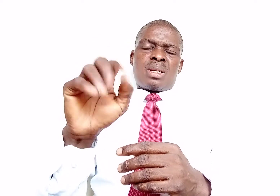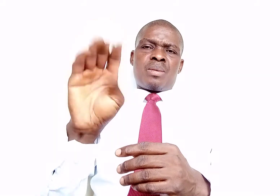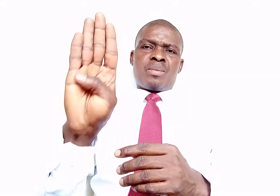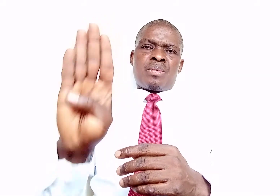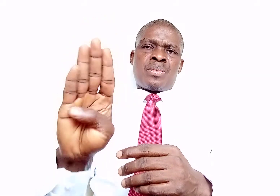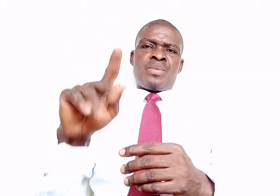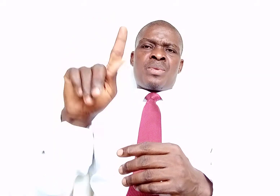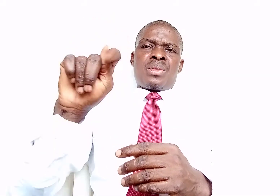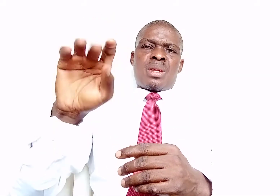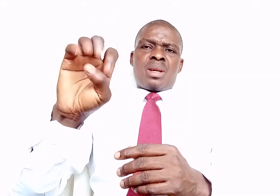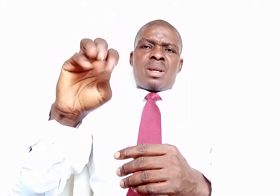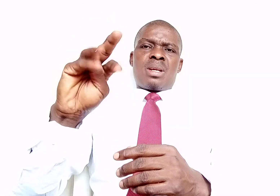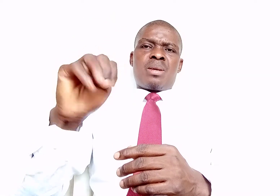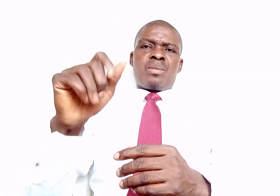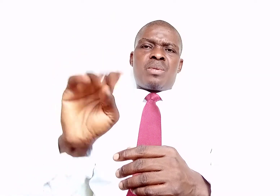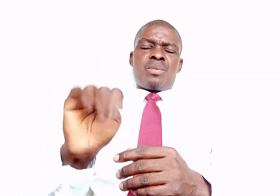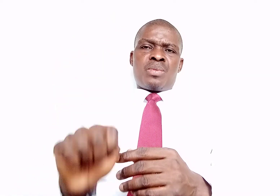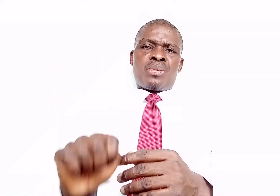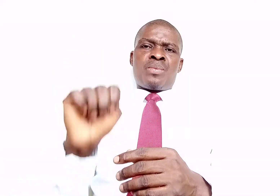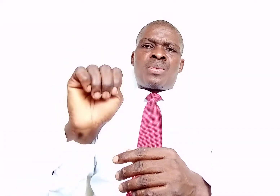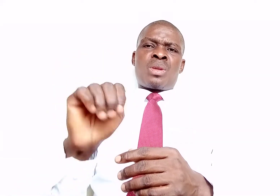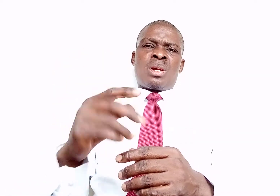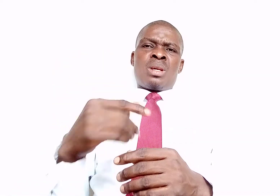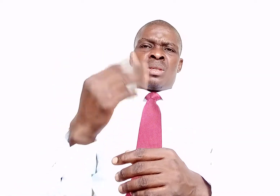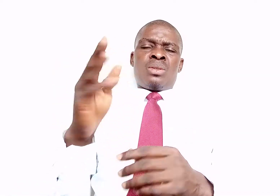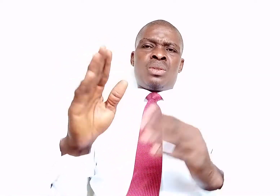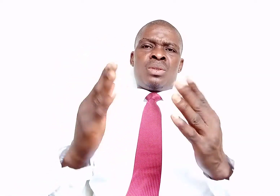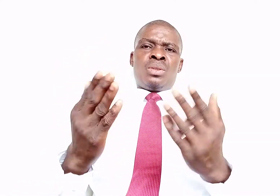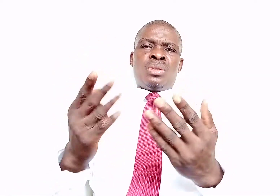terrible, horrible, susceptible,